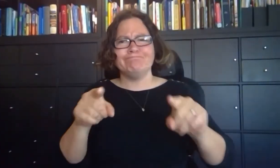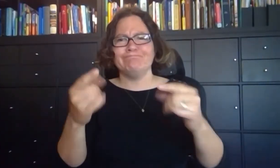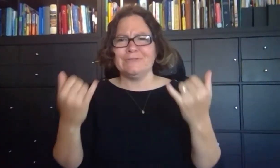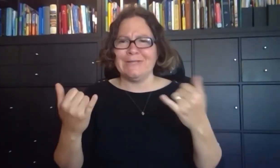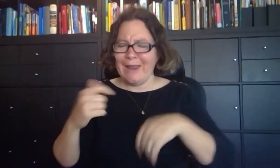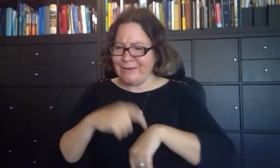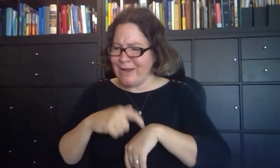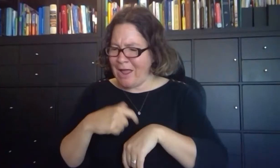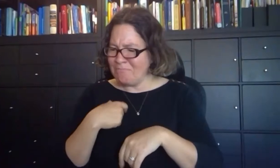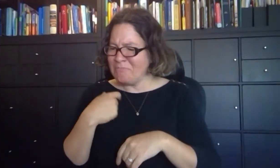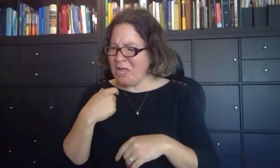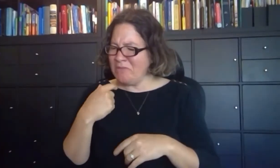We tend to rely